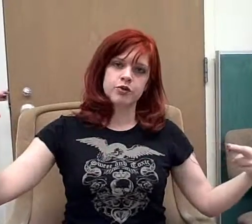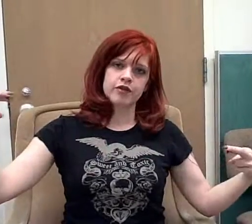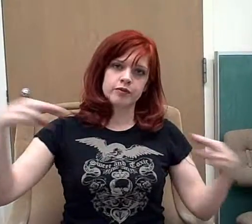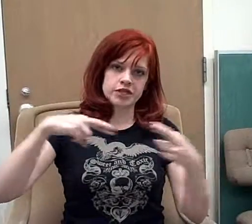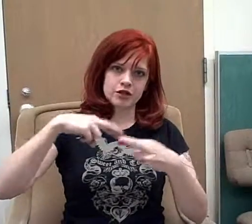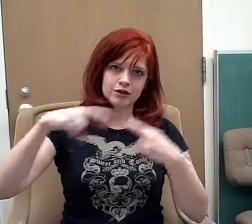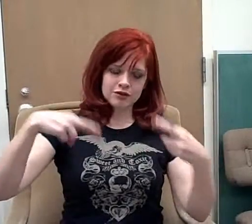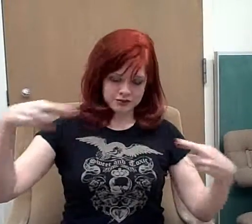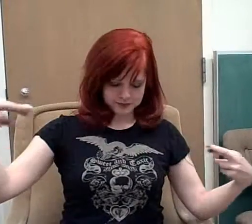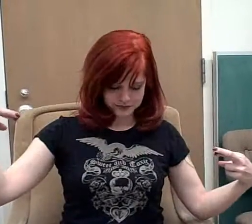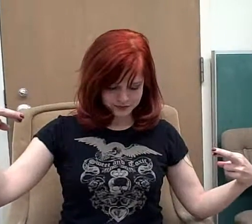away from each other.